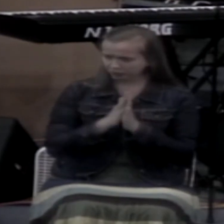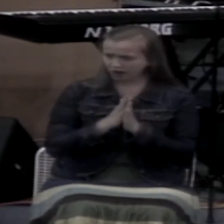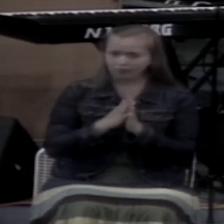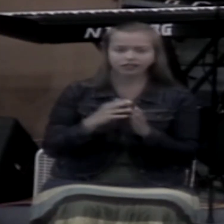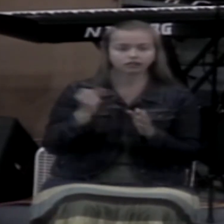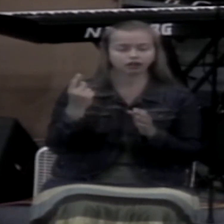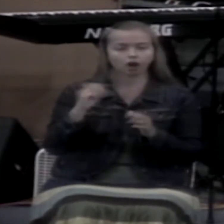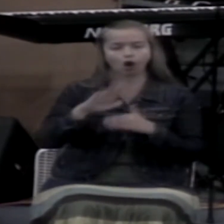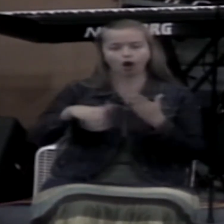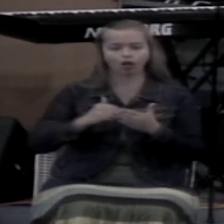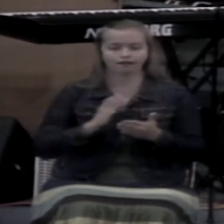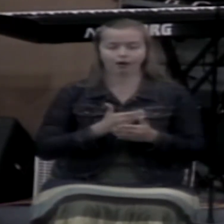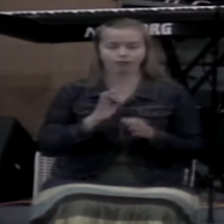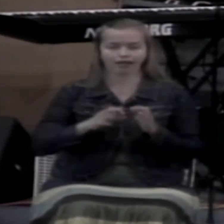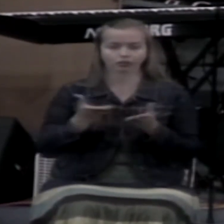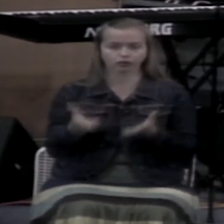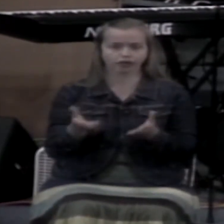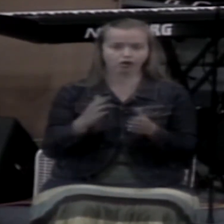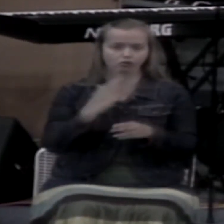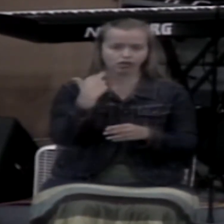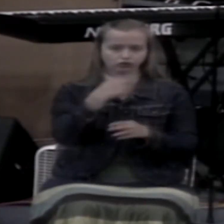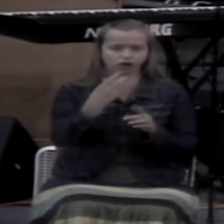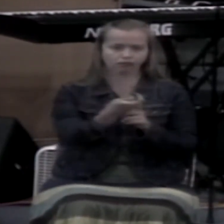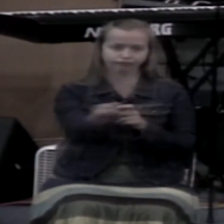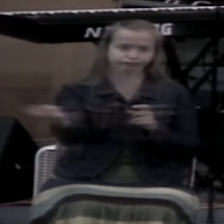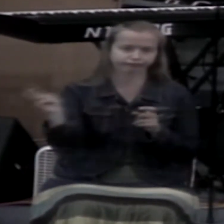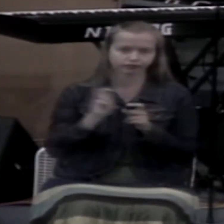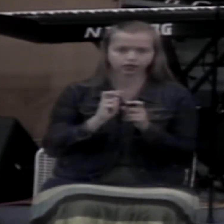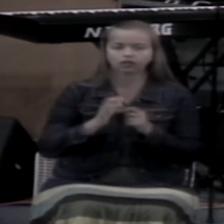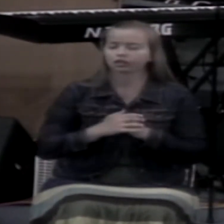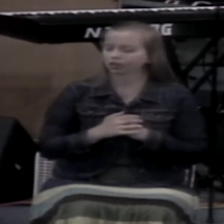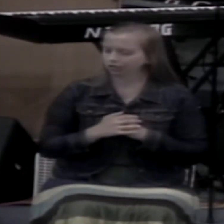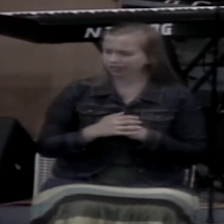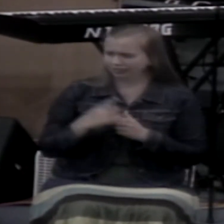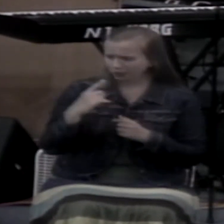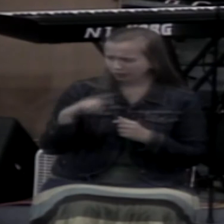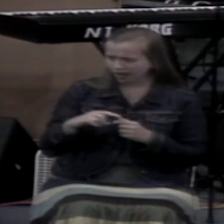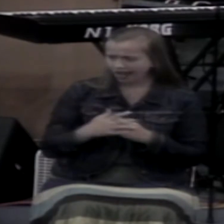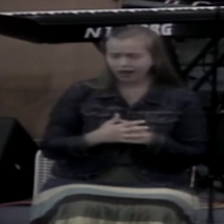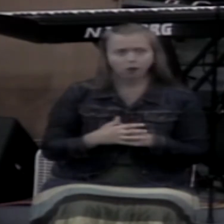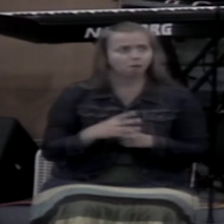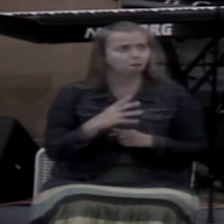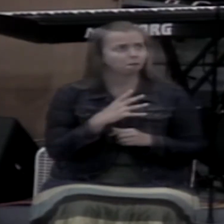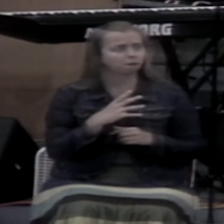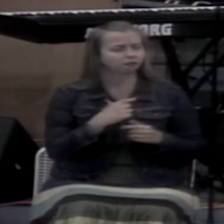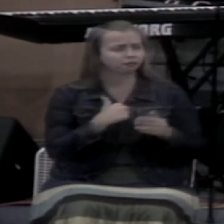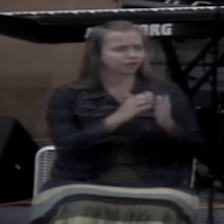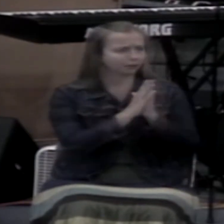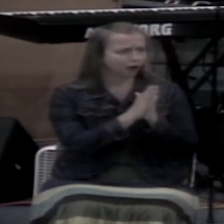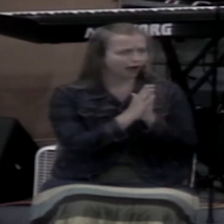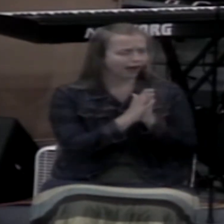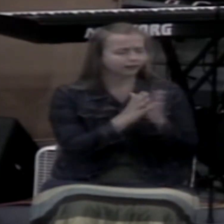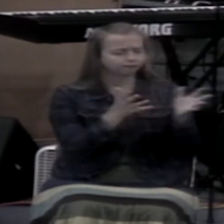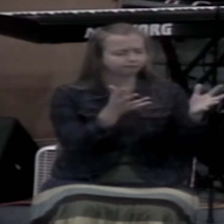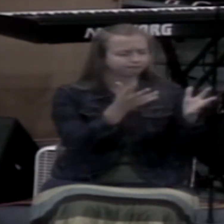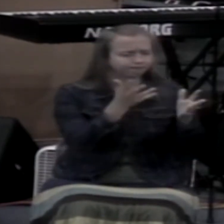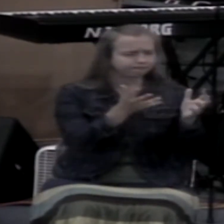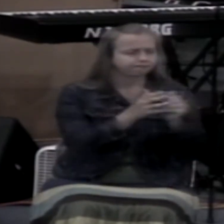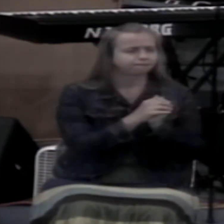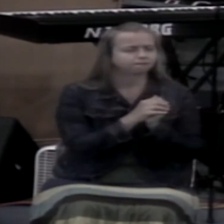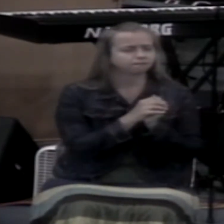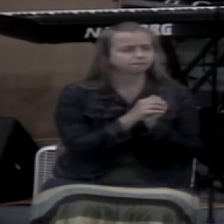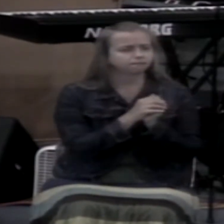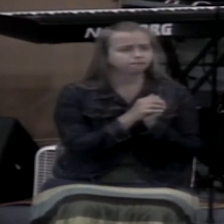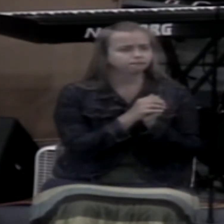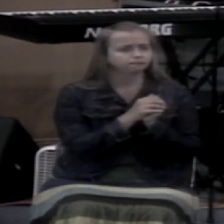And so she stood there, and I prayed for her. Now, I didn't pray 100 decibel prayers